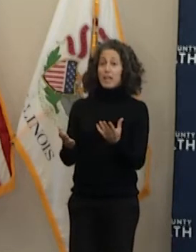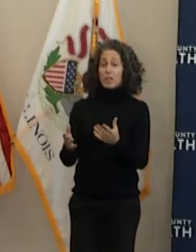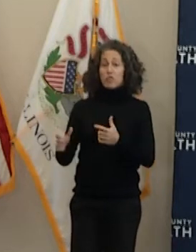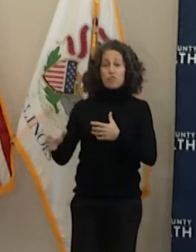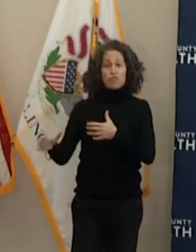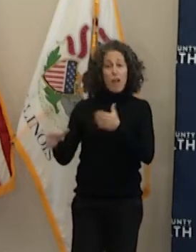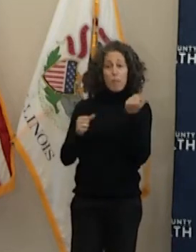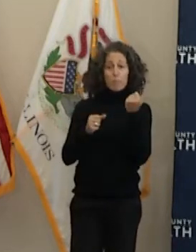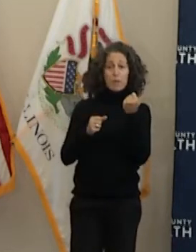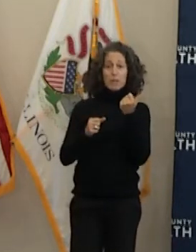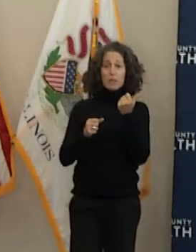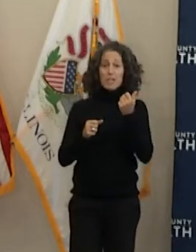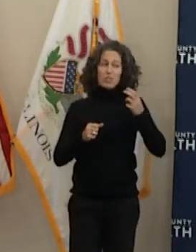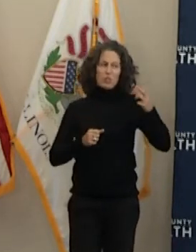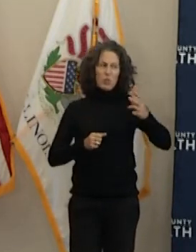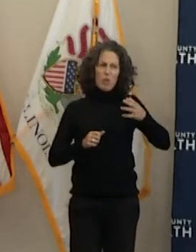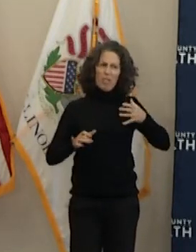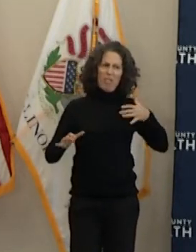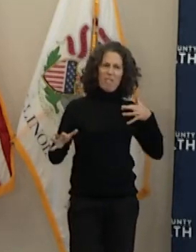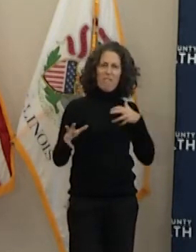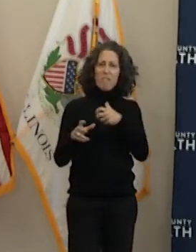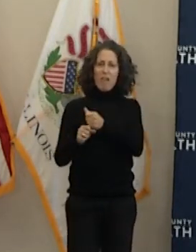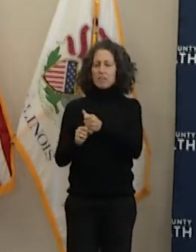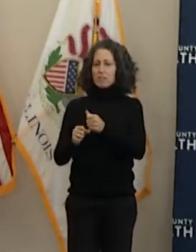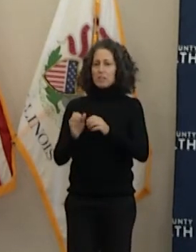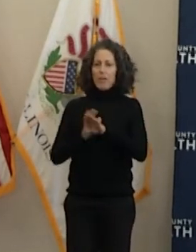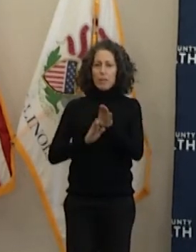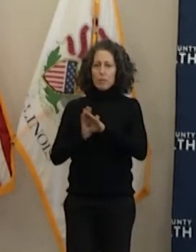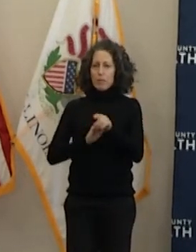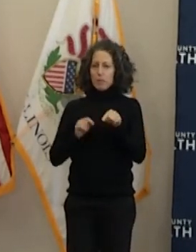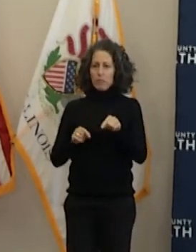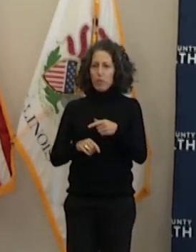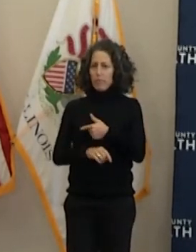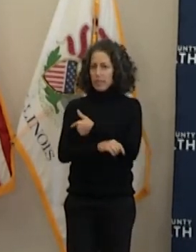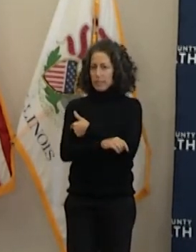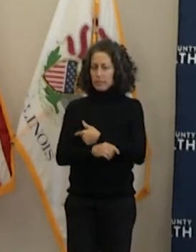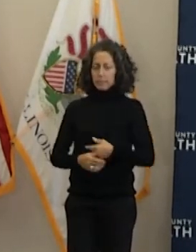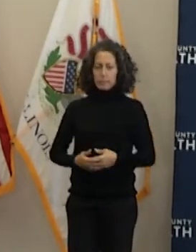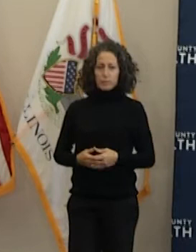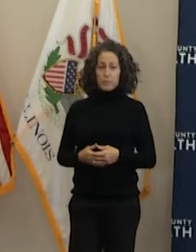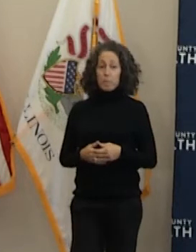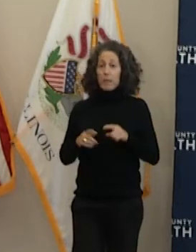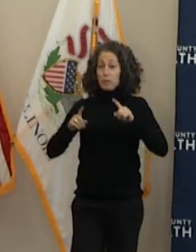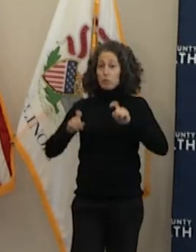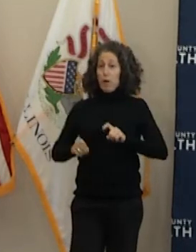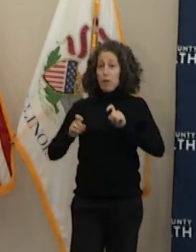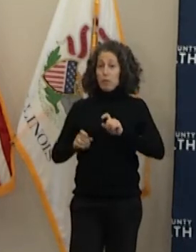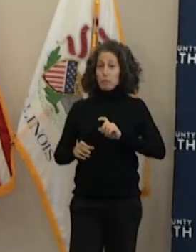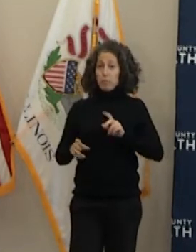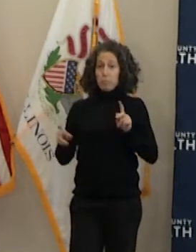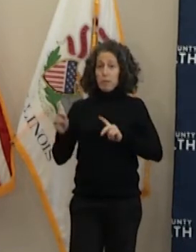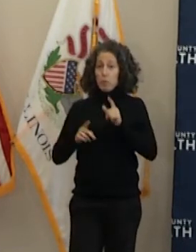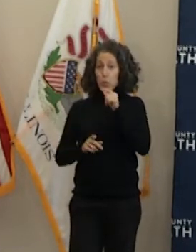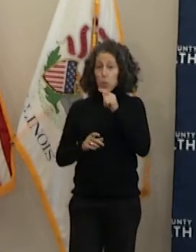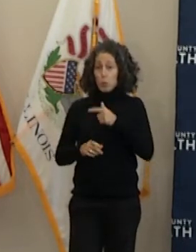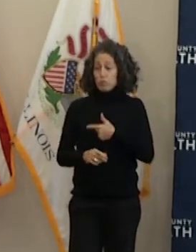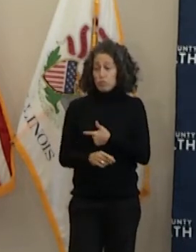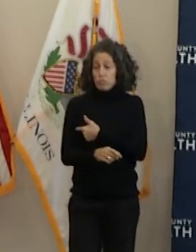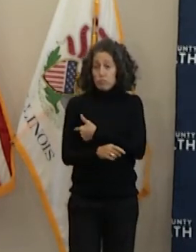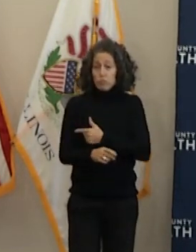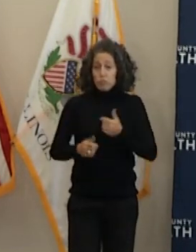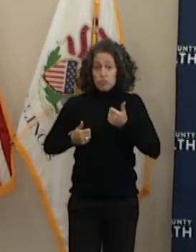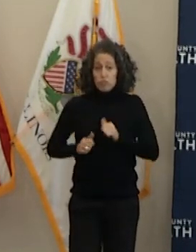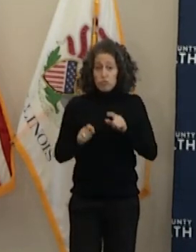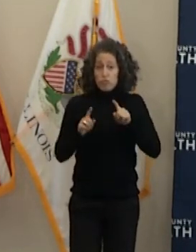historically fast development of this vaccine. Trial participants were representative of our population